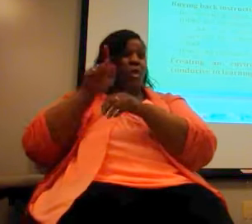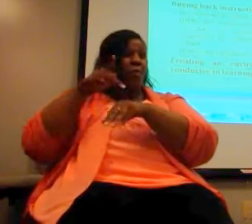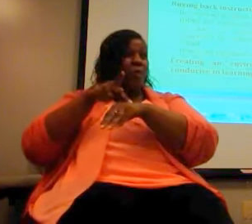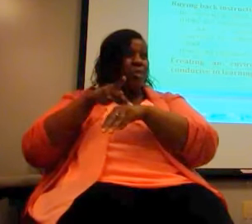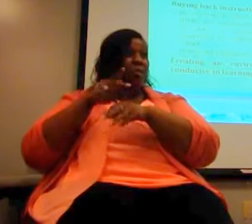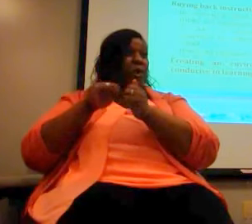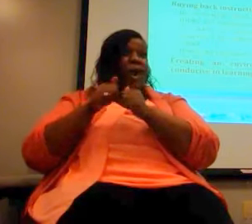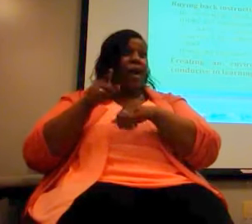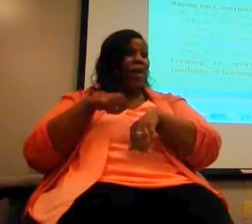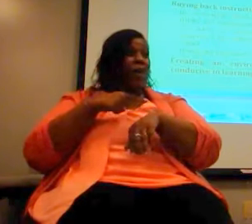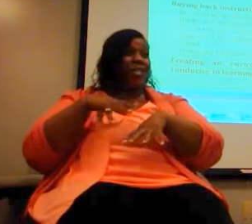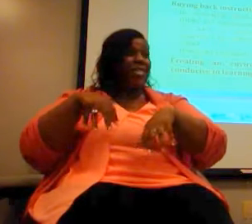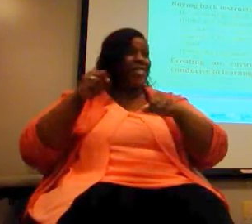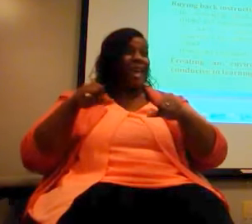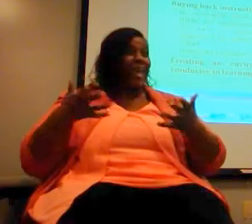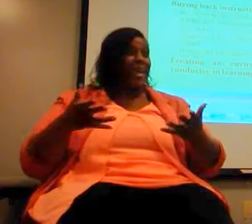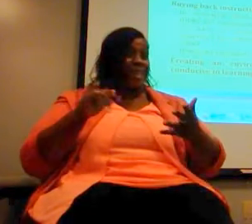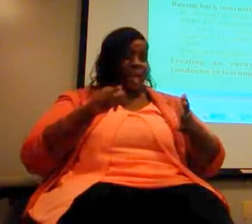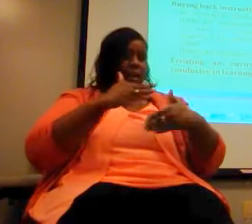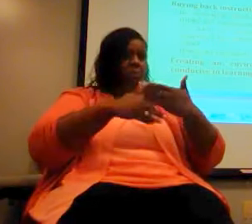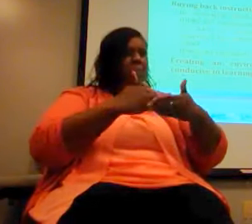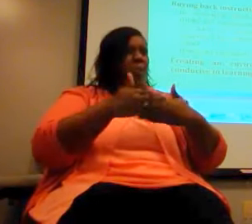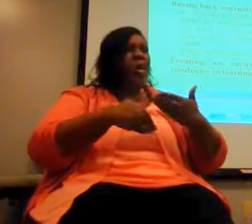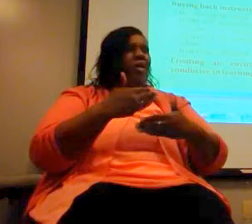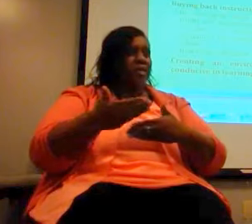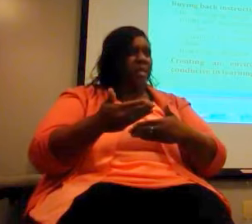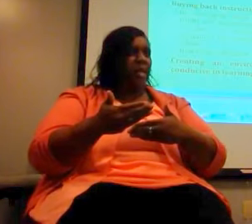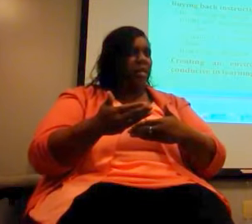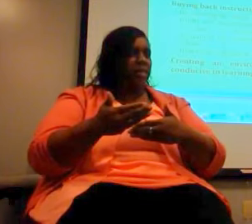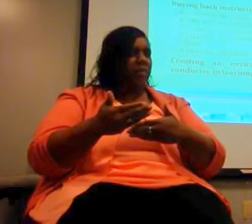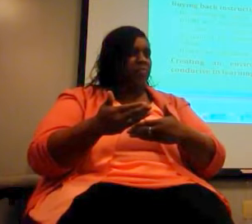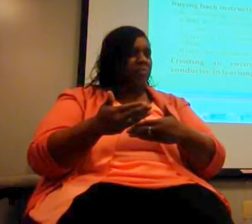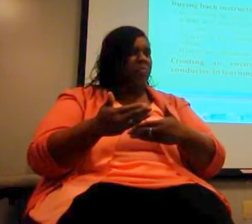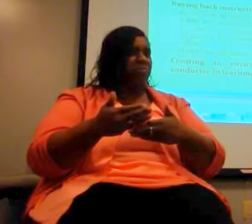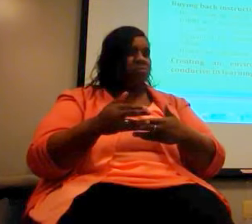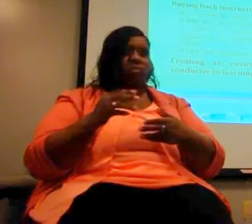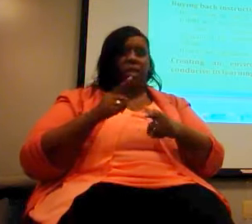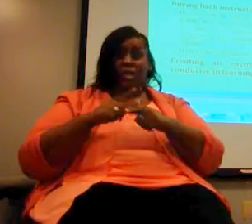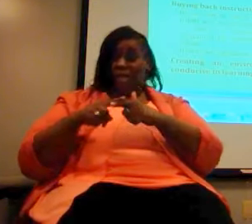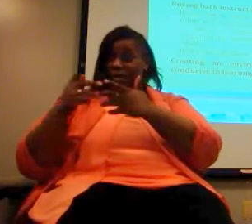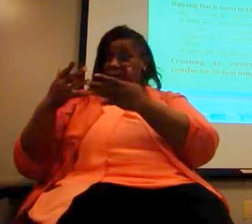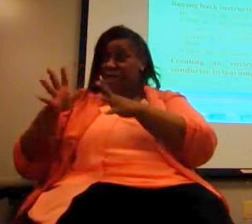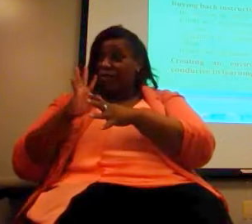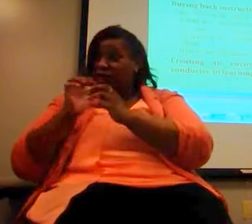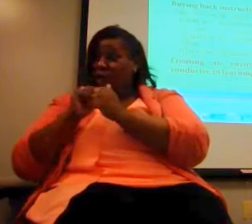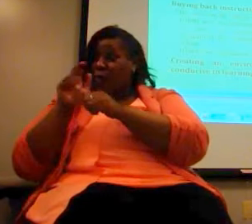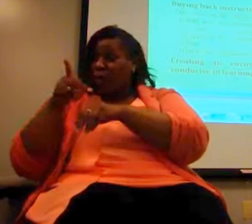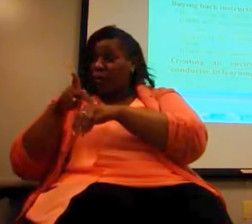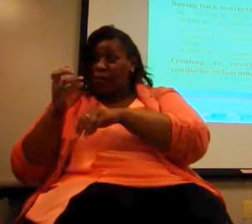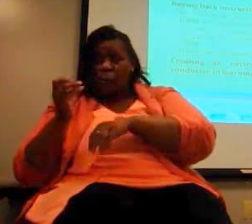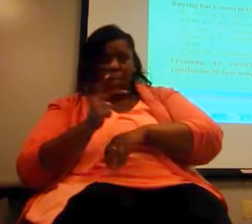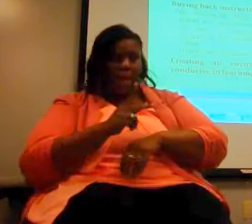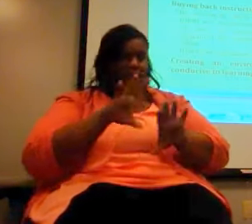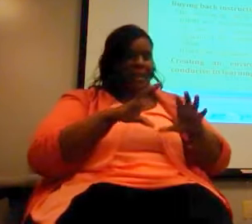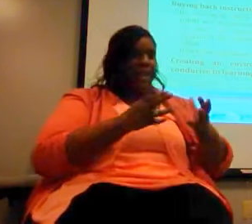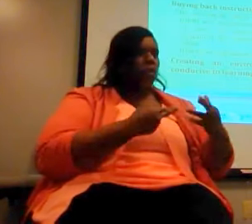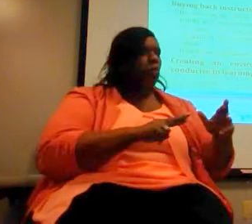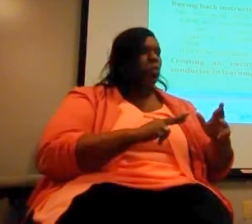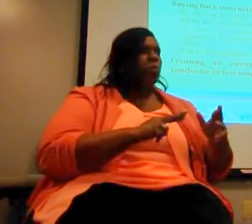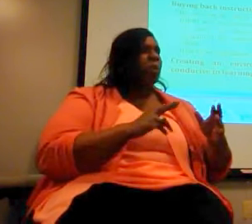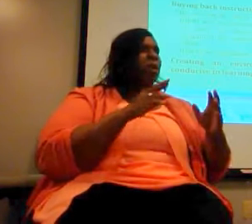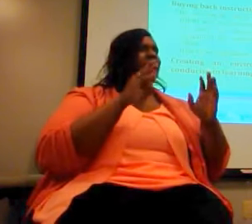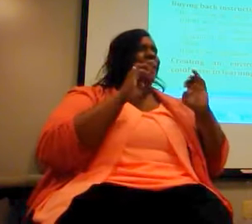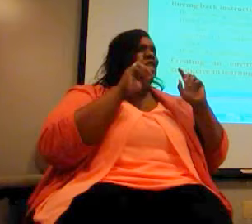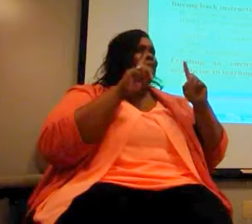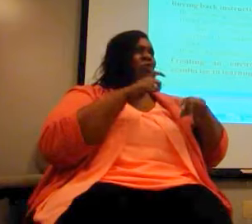How much longer does it take them to go back to the process, get back to the classroom, blah, blah, blah. So how much educational time